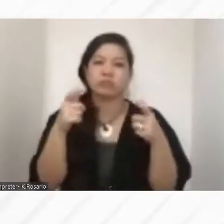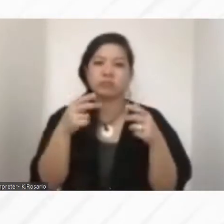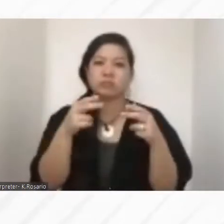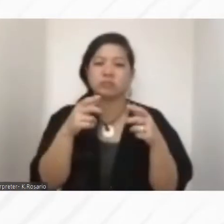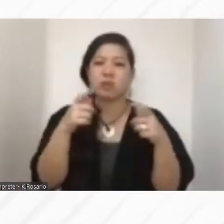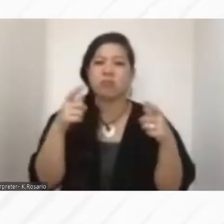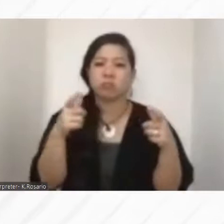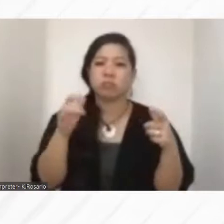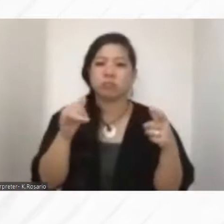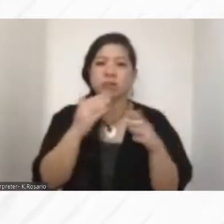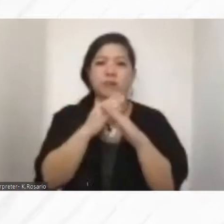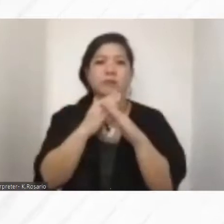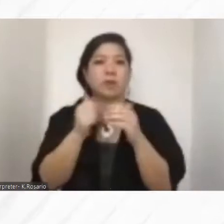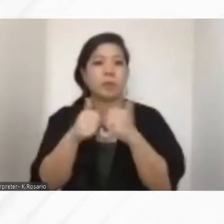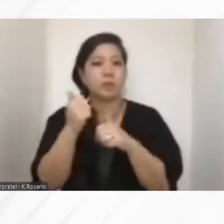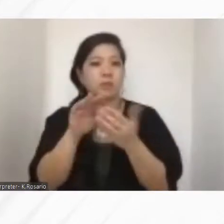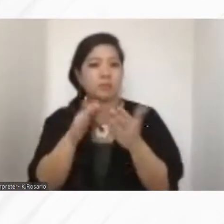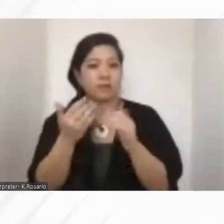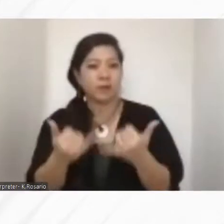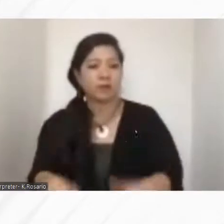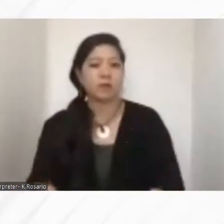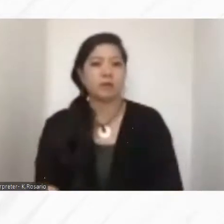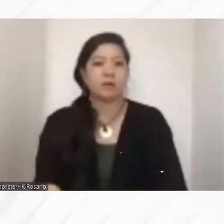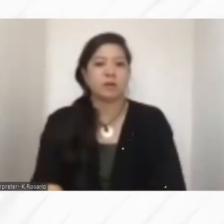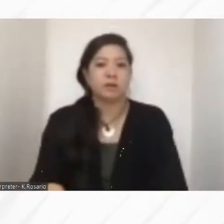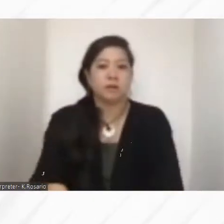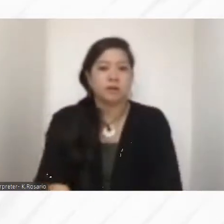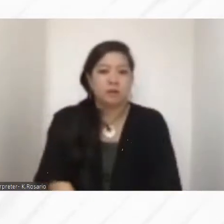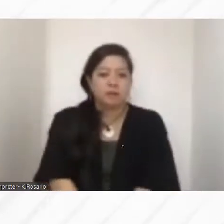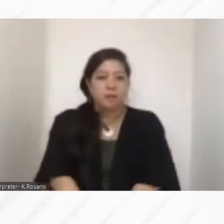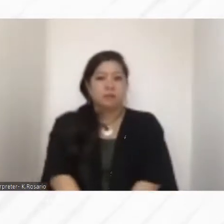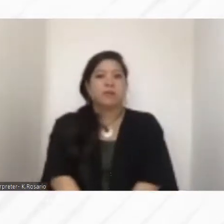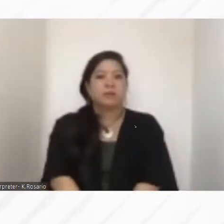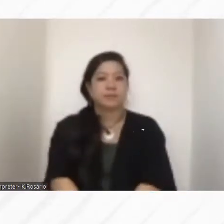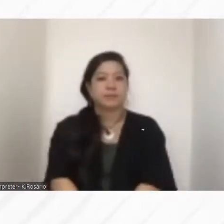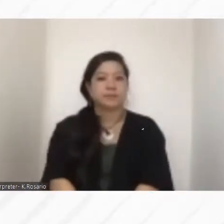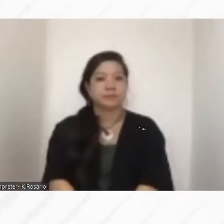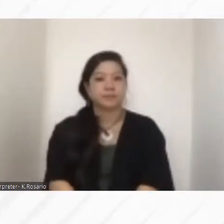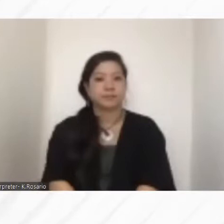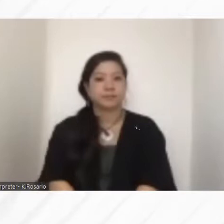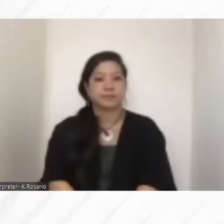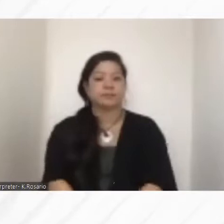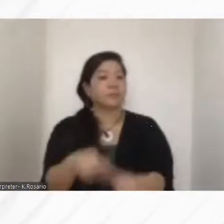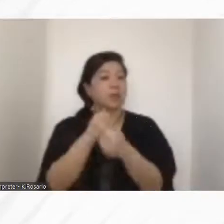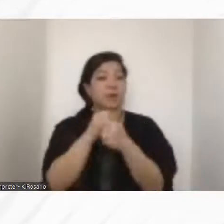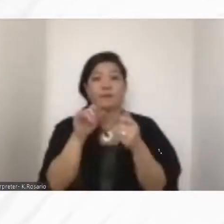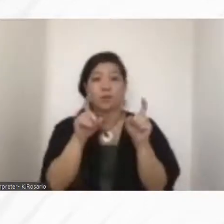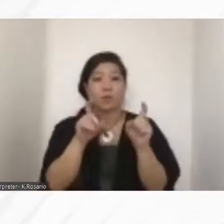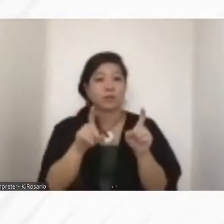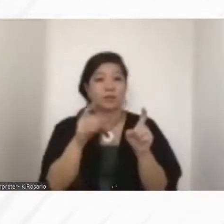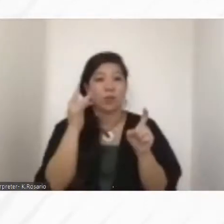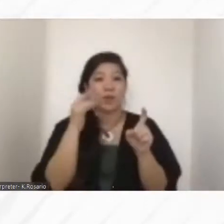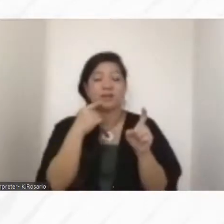of the deaths? Love that question. And it's exactly why I mentioned some